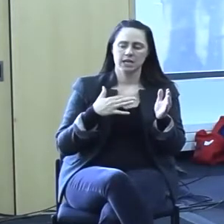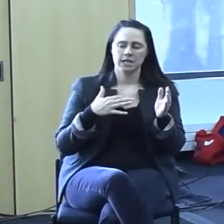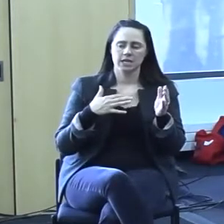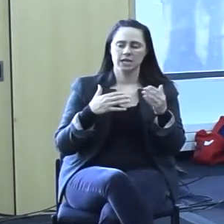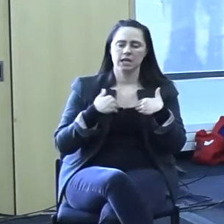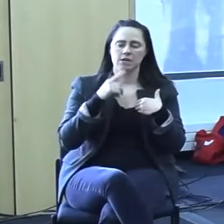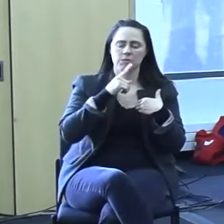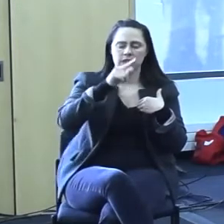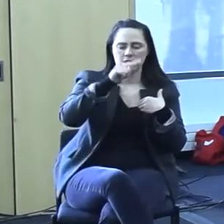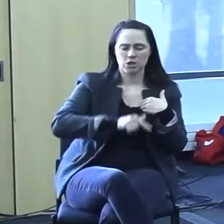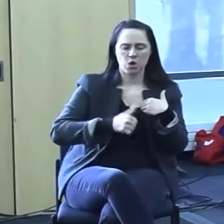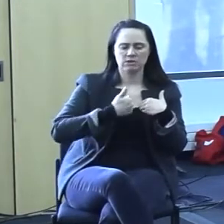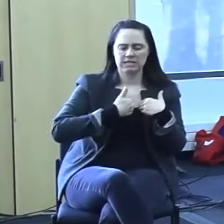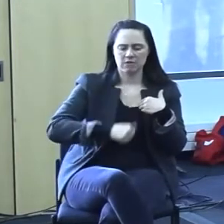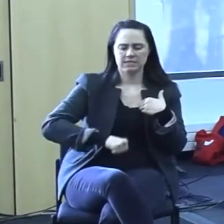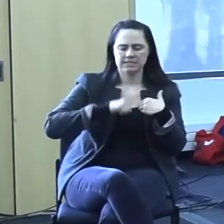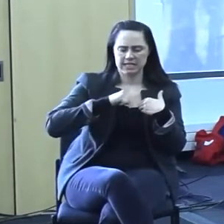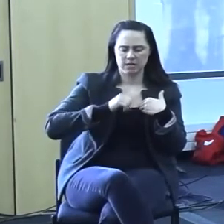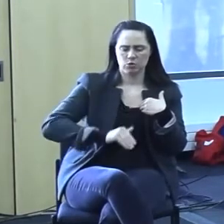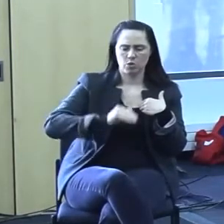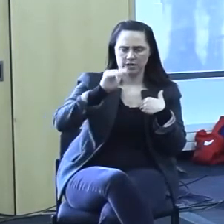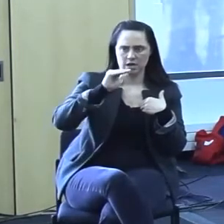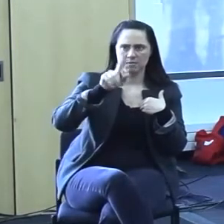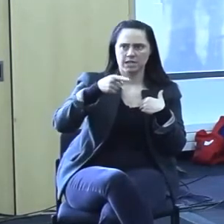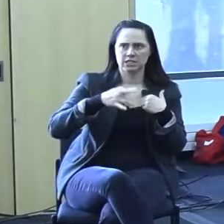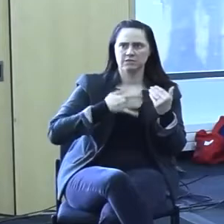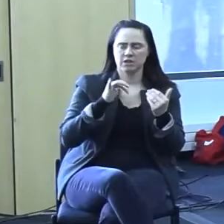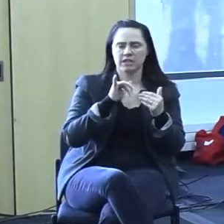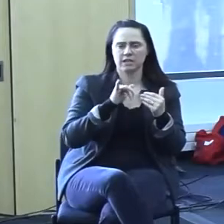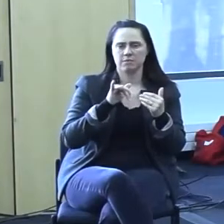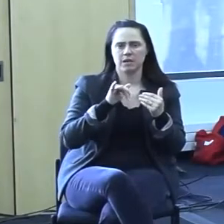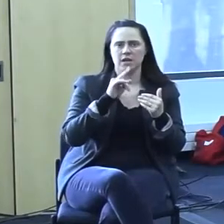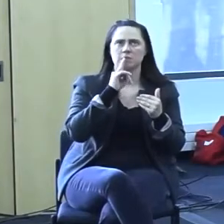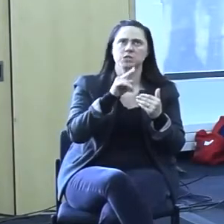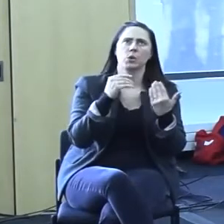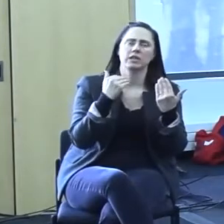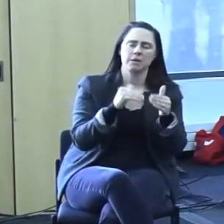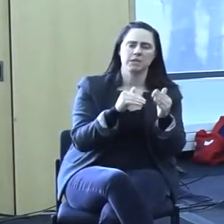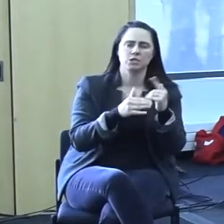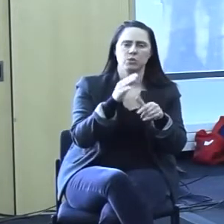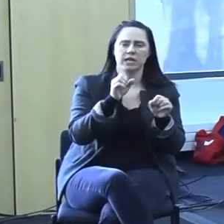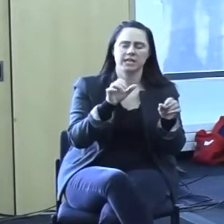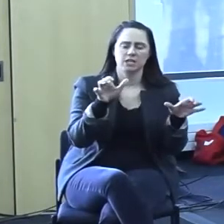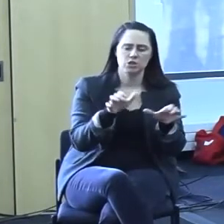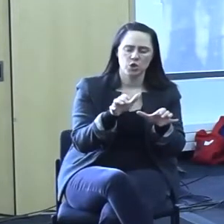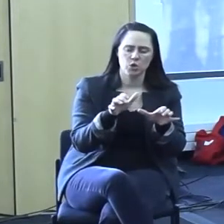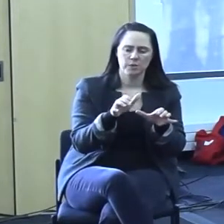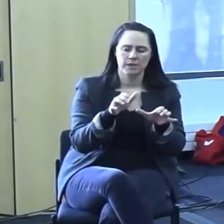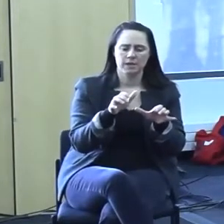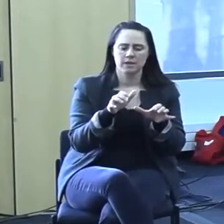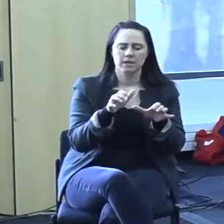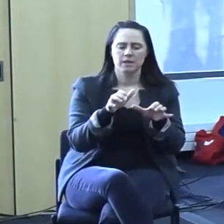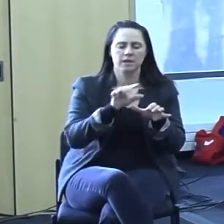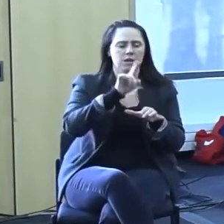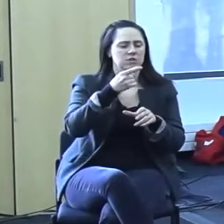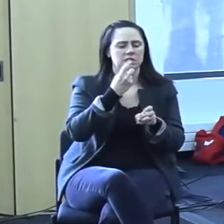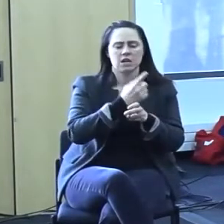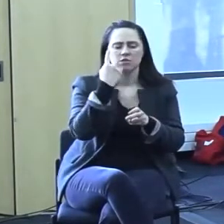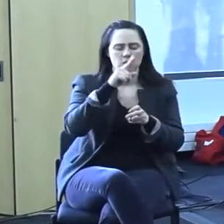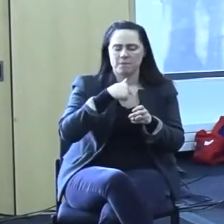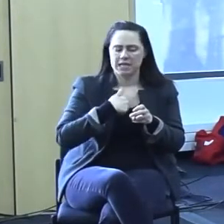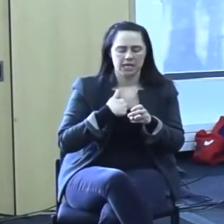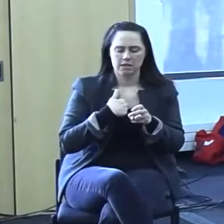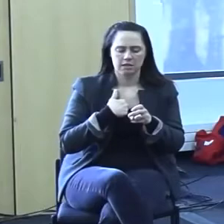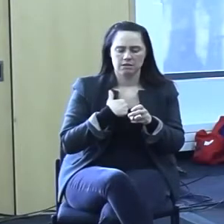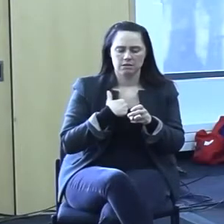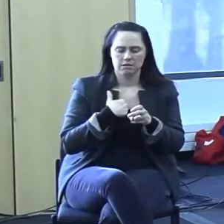really low self-esteem growing up. I just felt like because I was like, oh, I'm so limited to what I can do, and it was just hard for me to